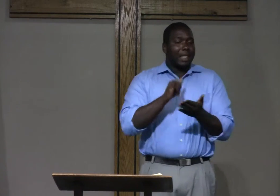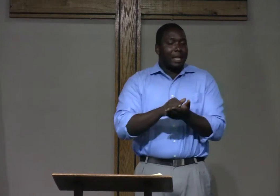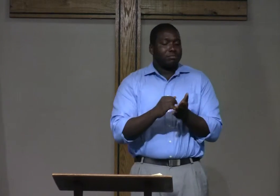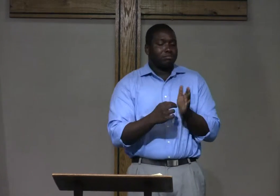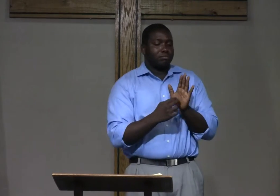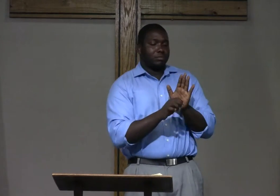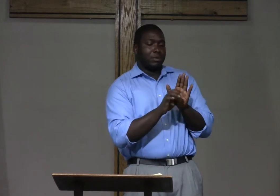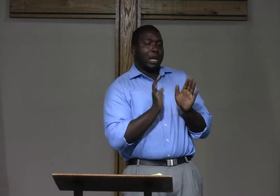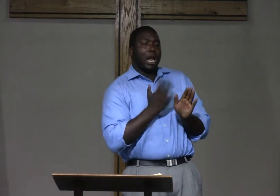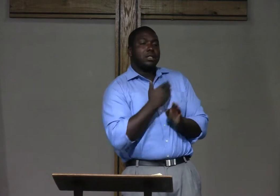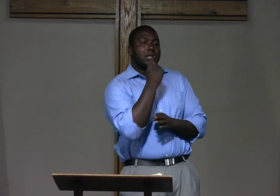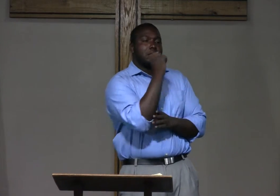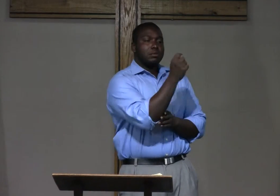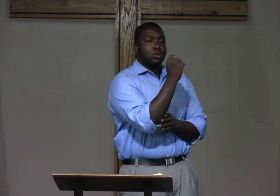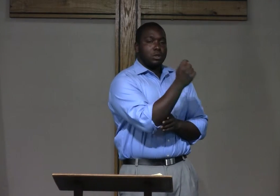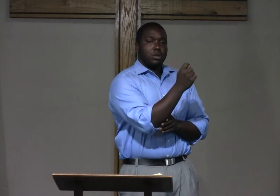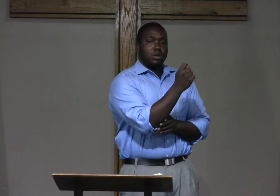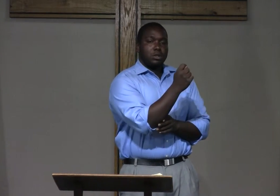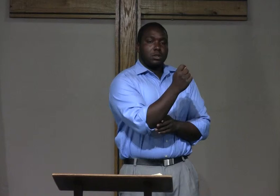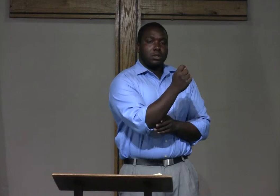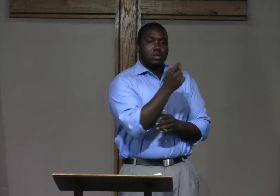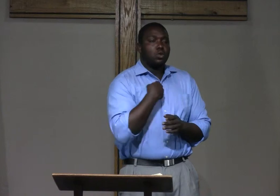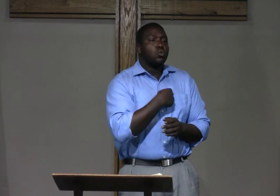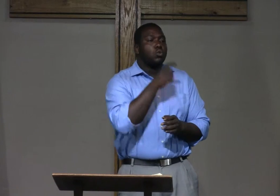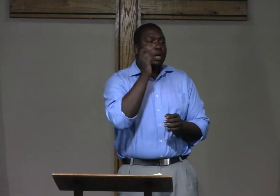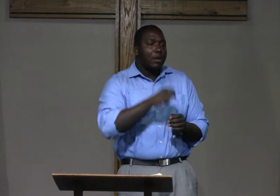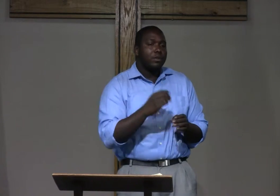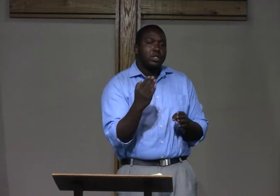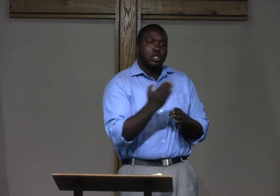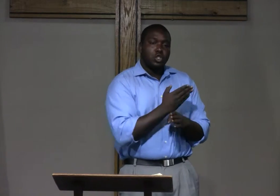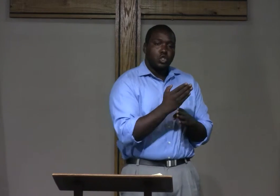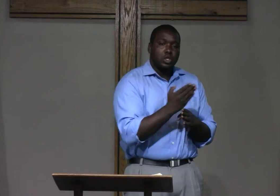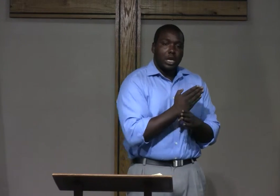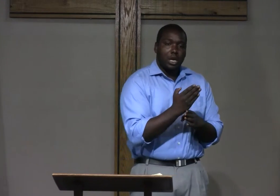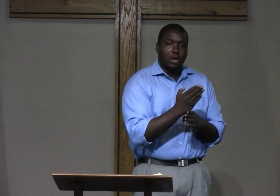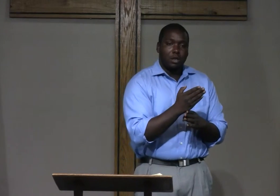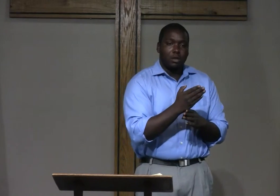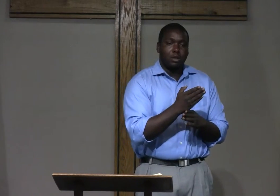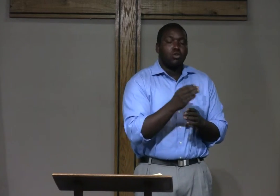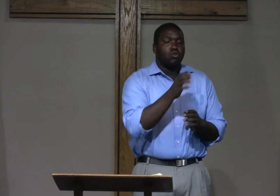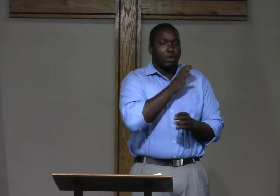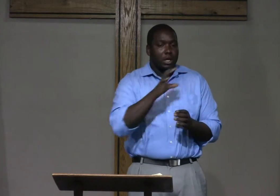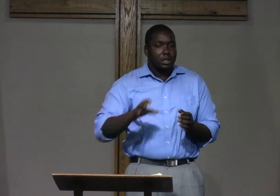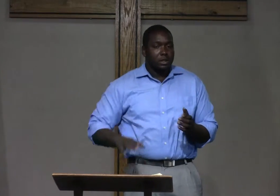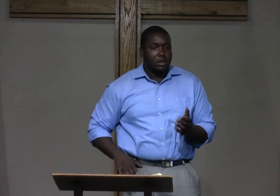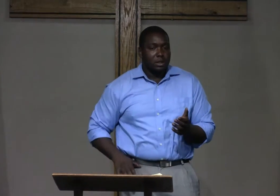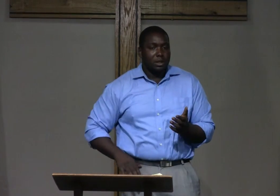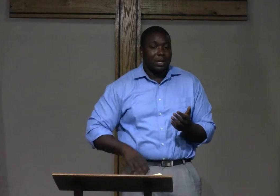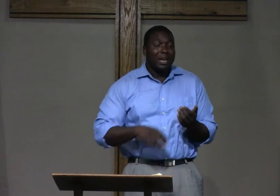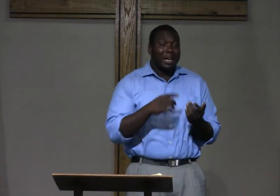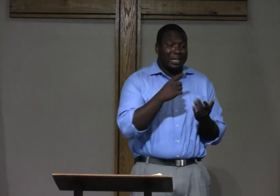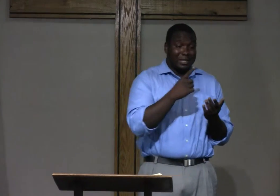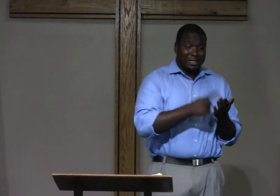If we're generous to people, that's a testimony to Christ. We need to share the blessings that Christ has given